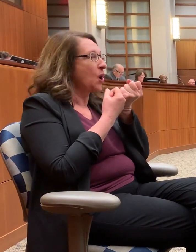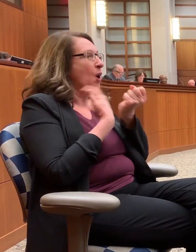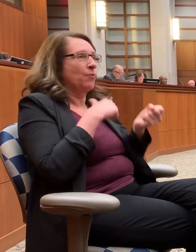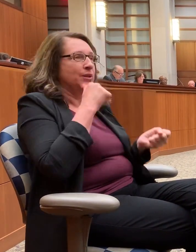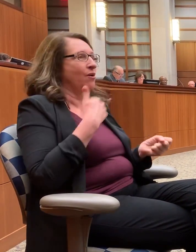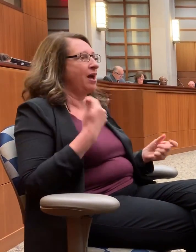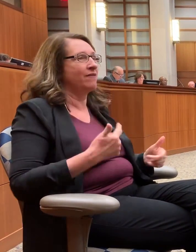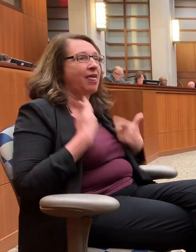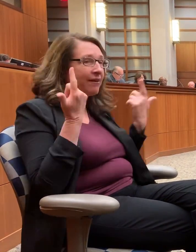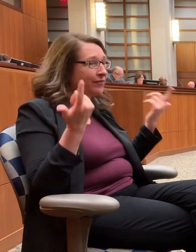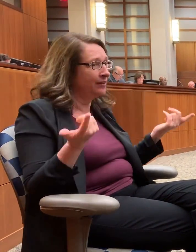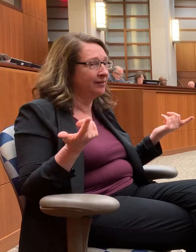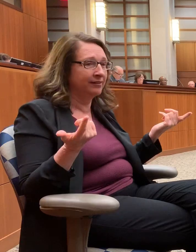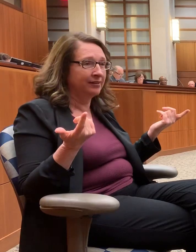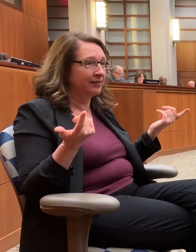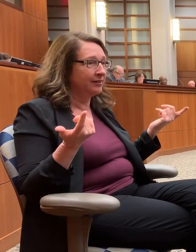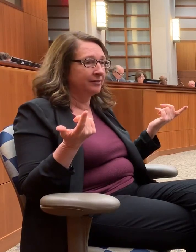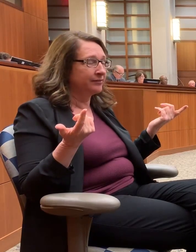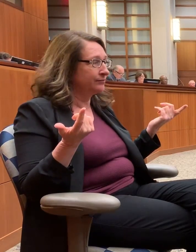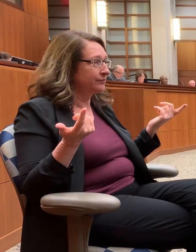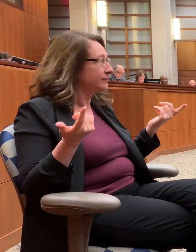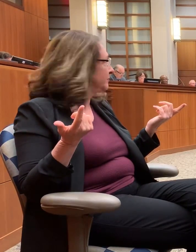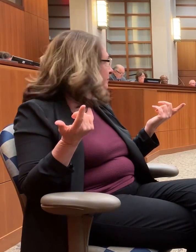have life.